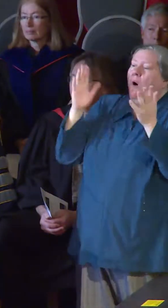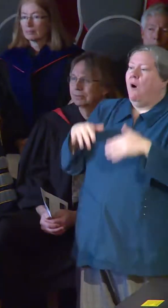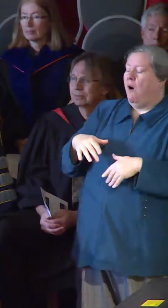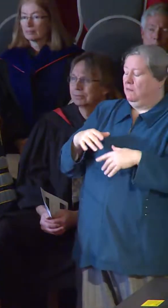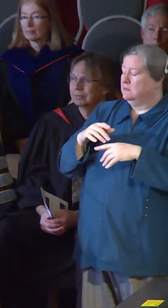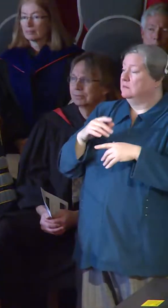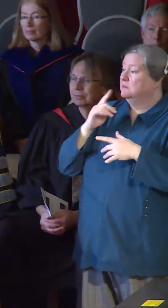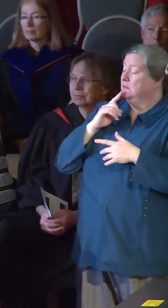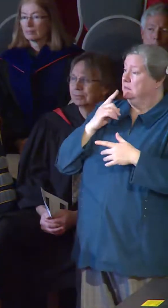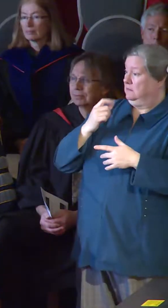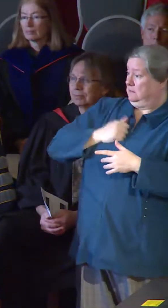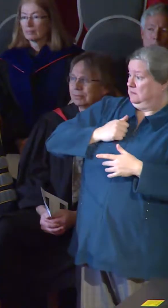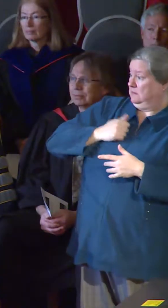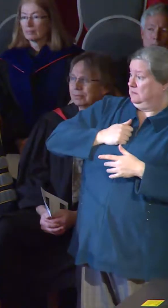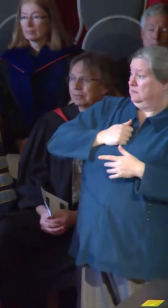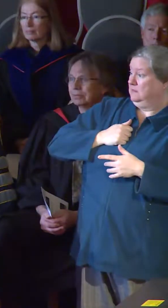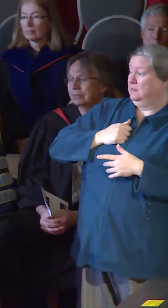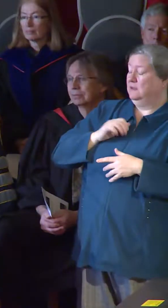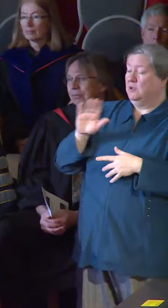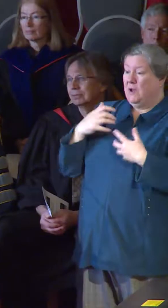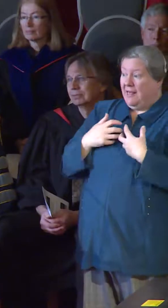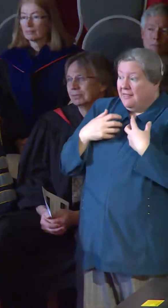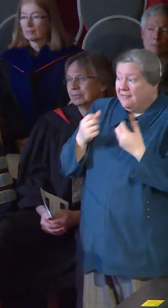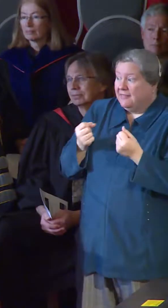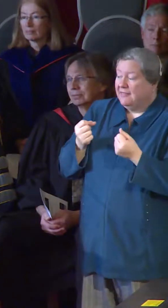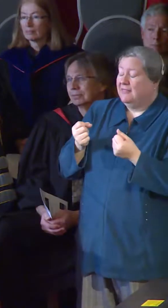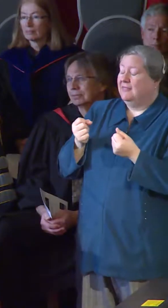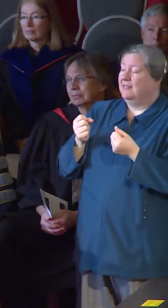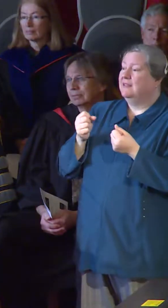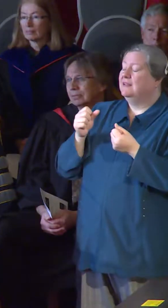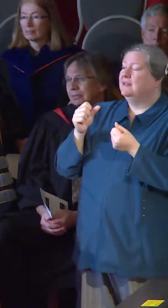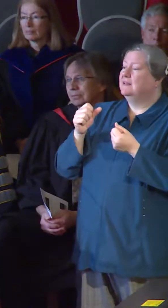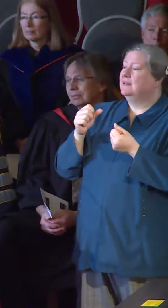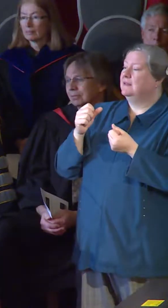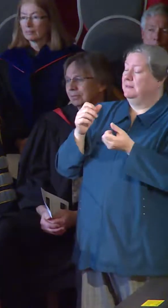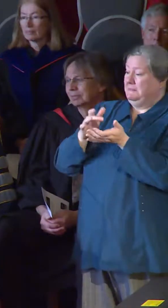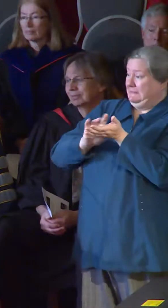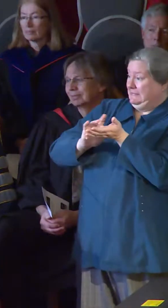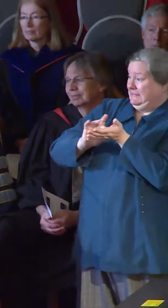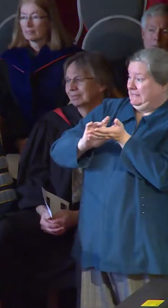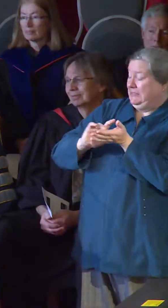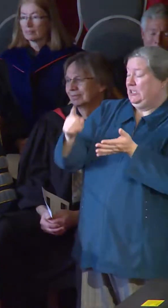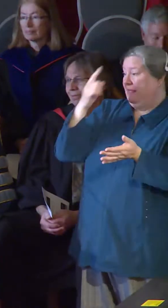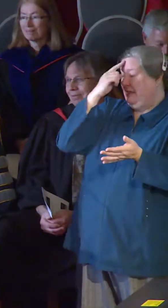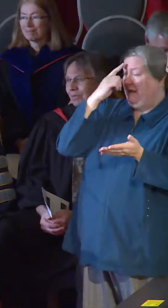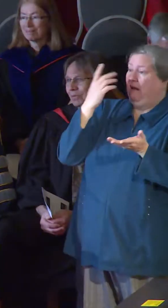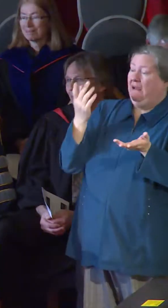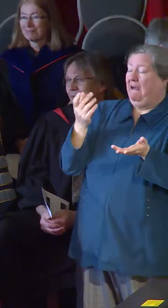granted. Don't take your health for granted. Don't take antibiotics for granted.